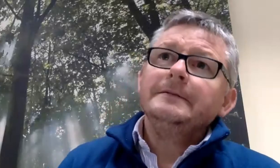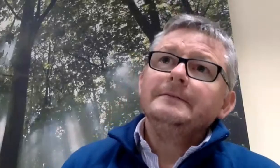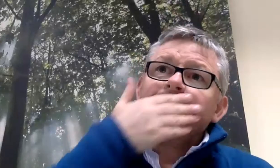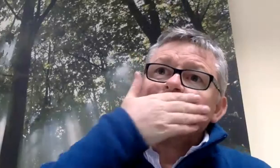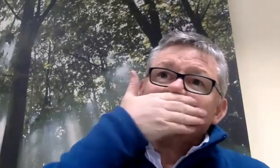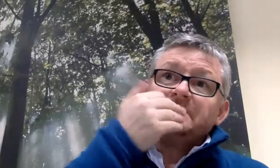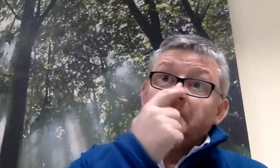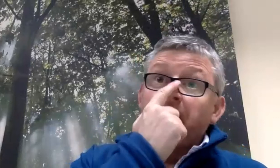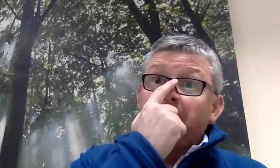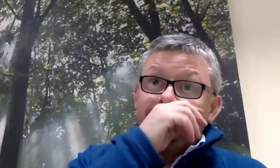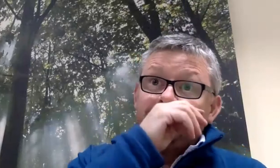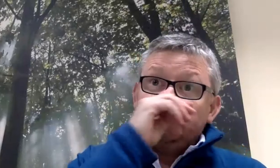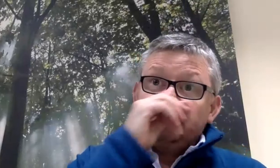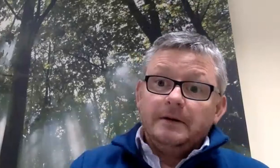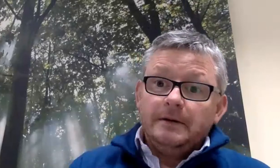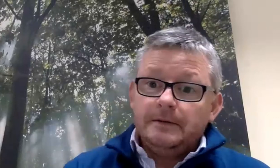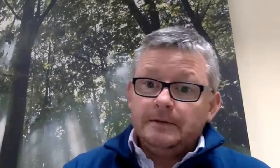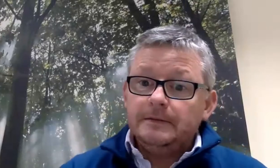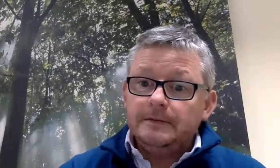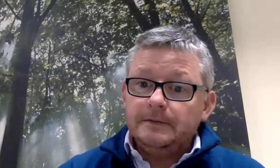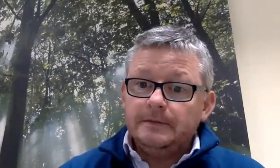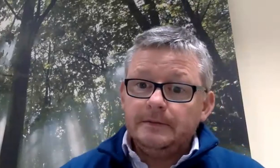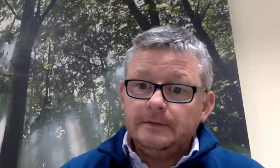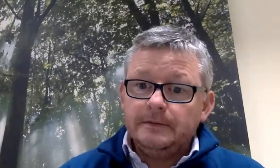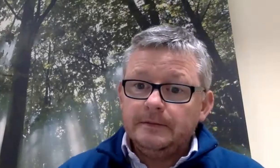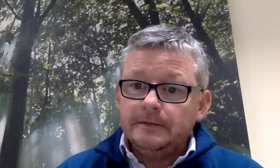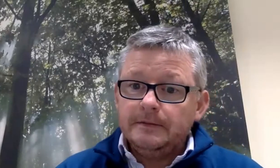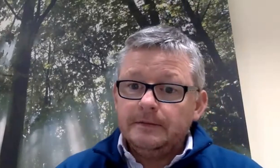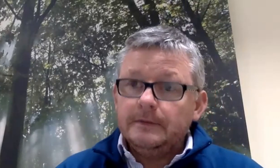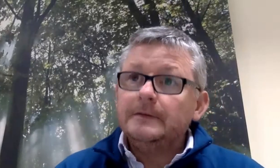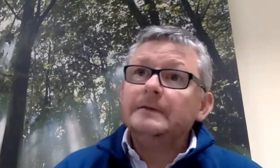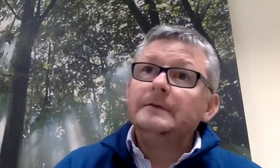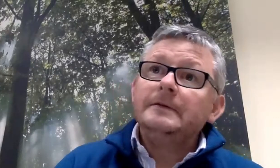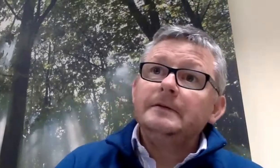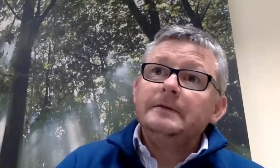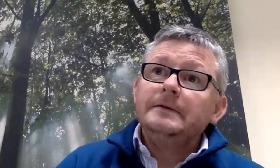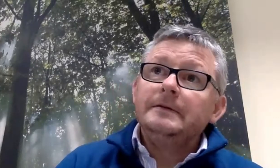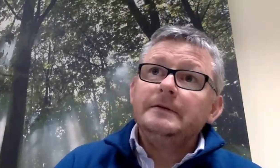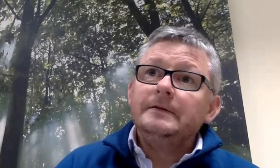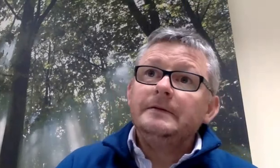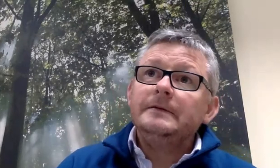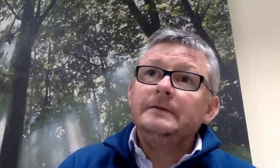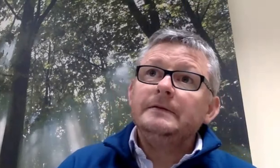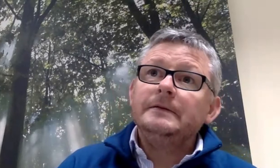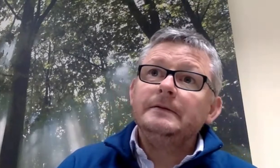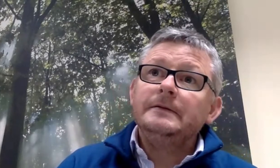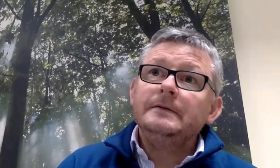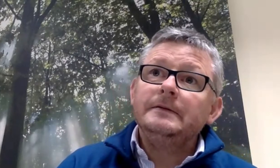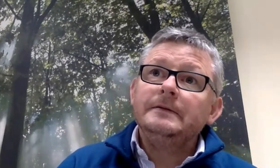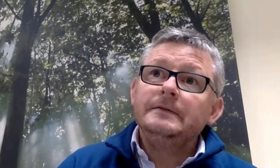and as a company, where we have a proven track record in terms of employing deaf and disabled people and demonstrating our